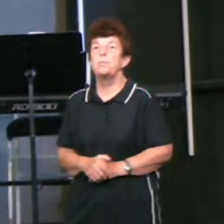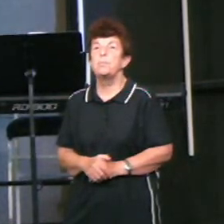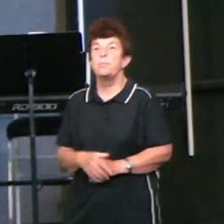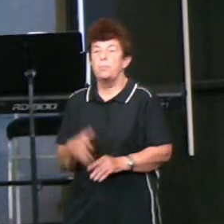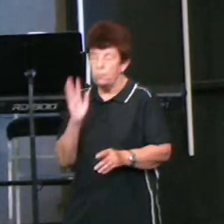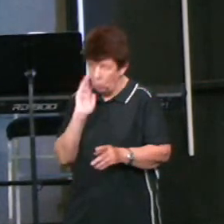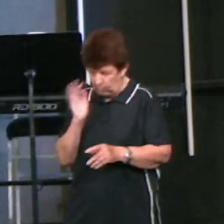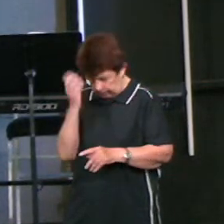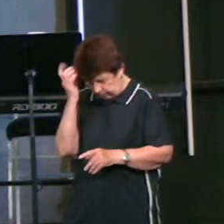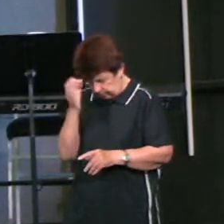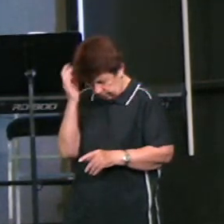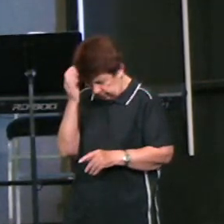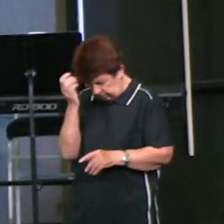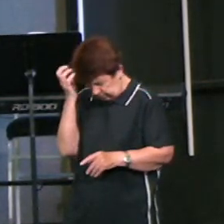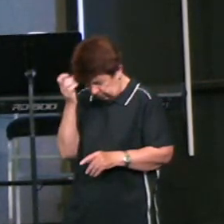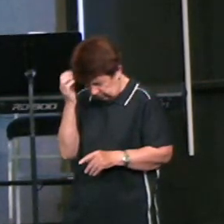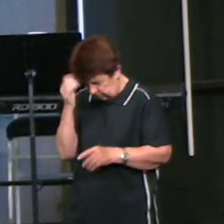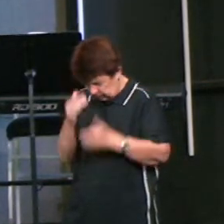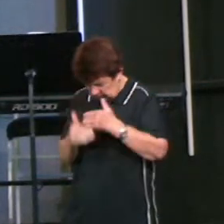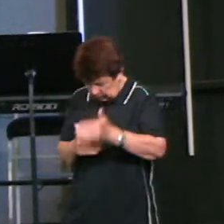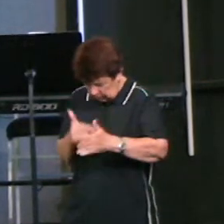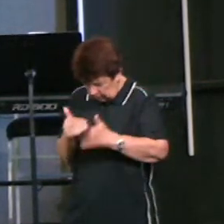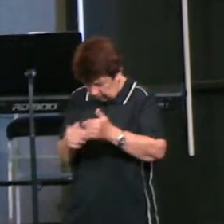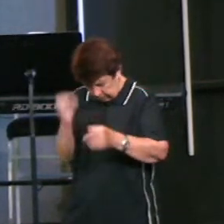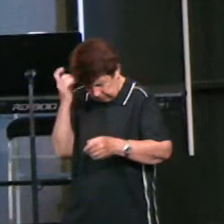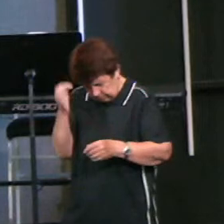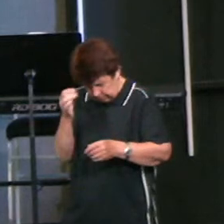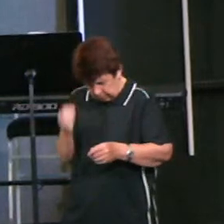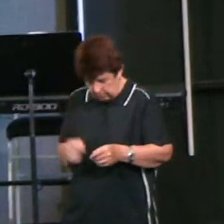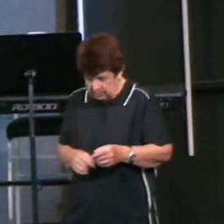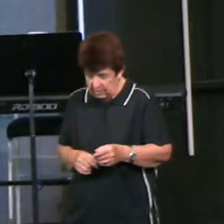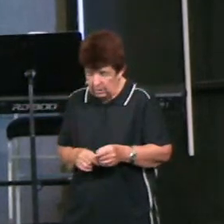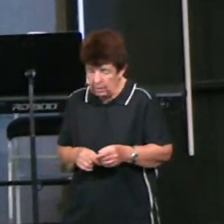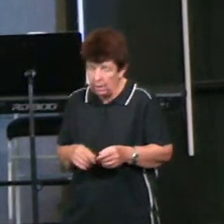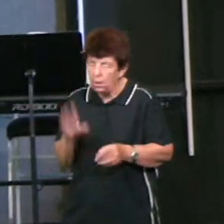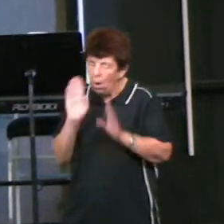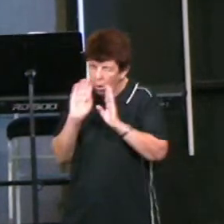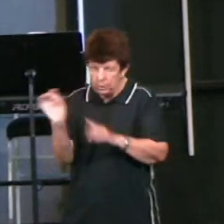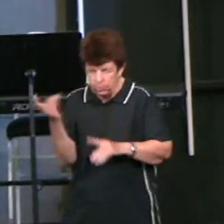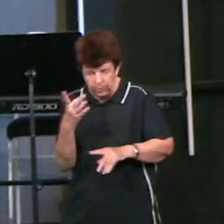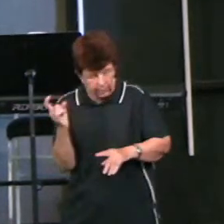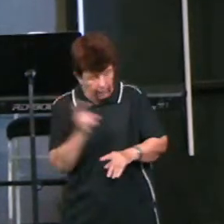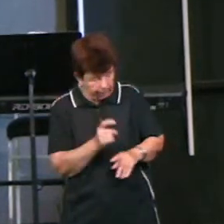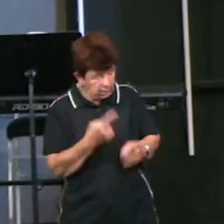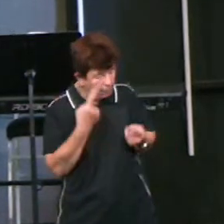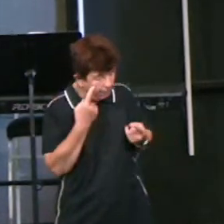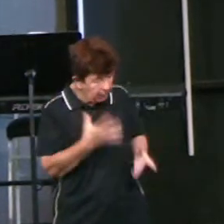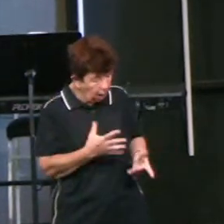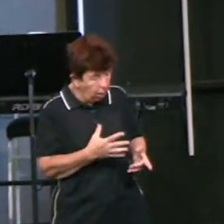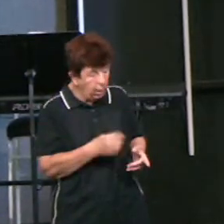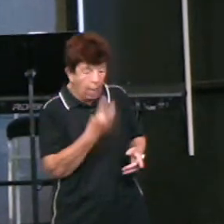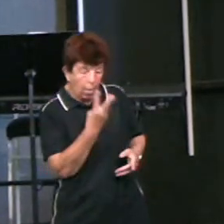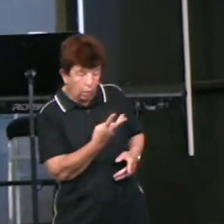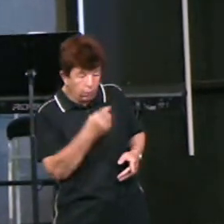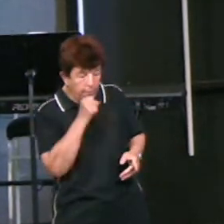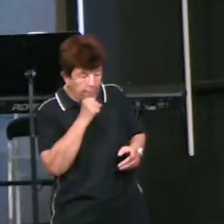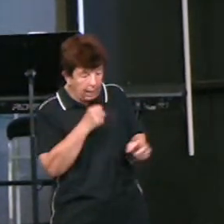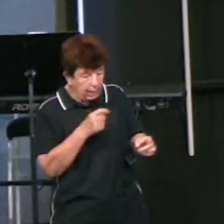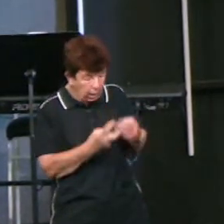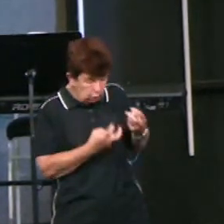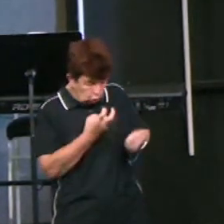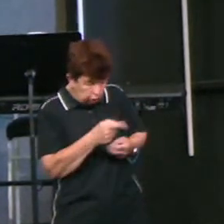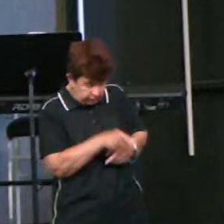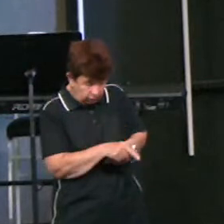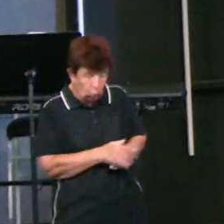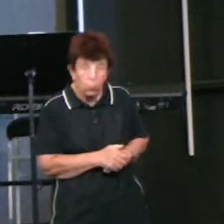And as he's doing this, as he's in this process of pondering, the Spirit comes to him again and says, behold, three men are looking for